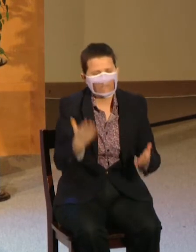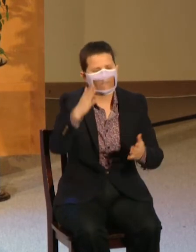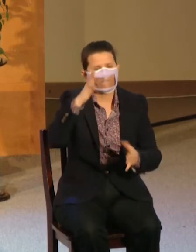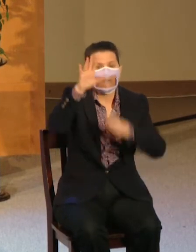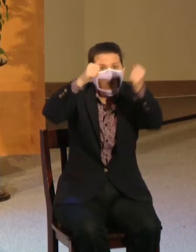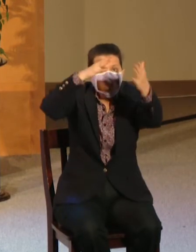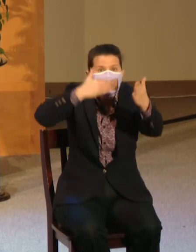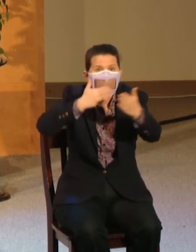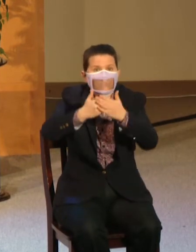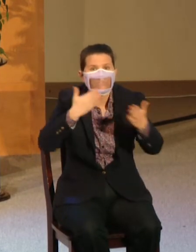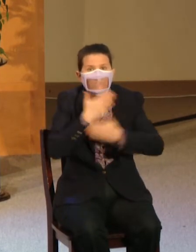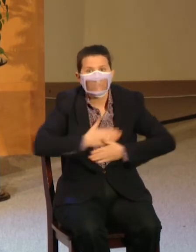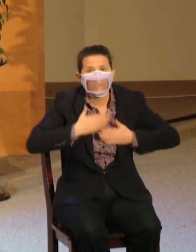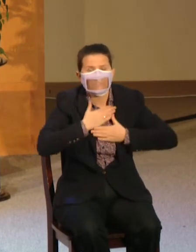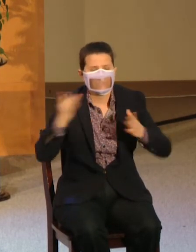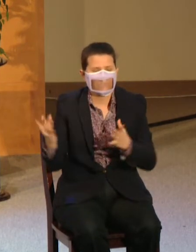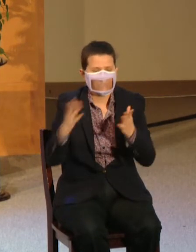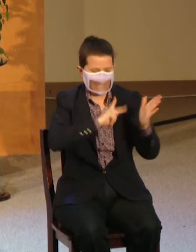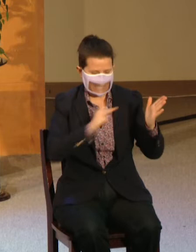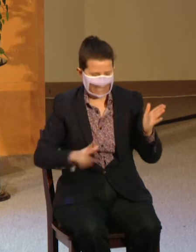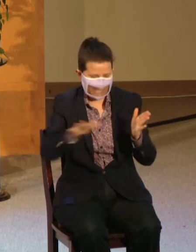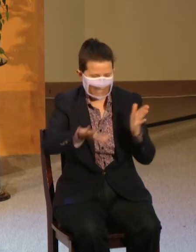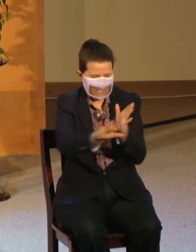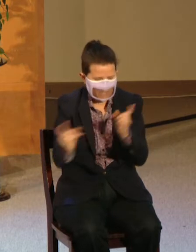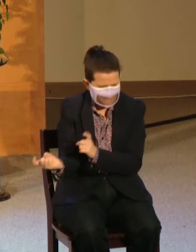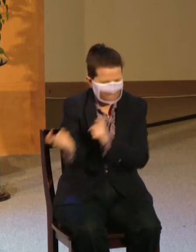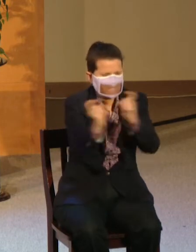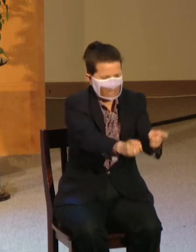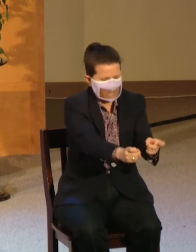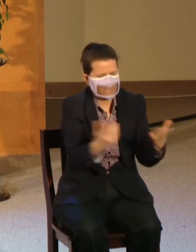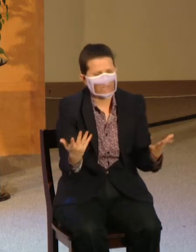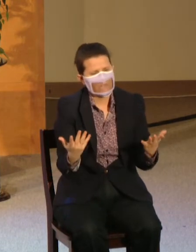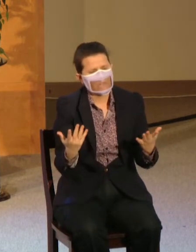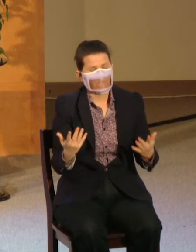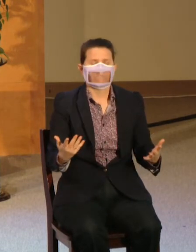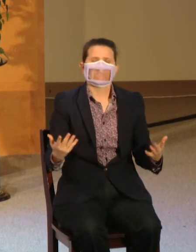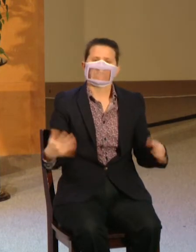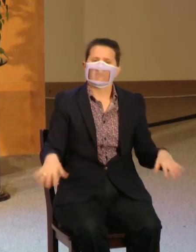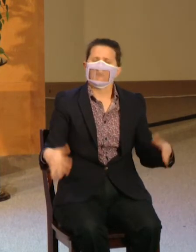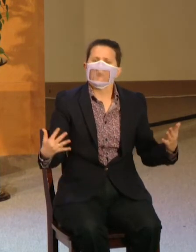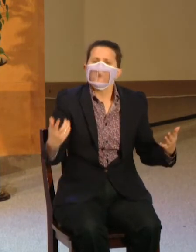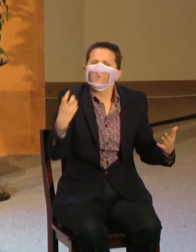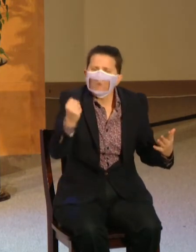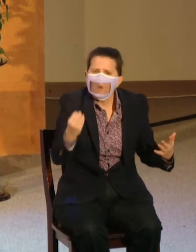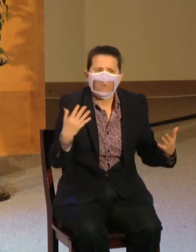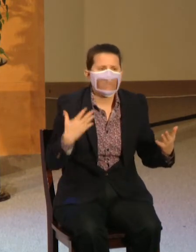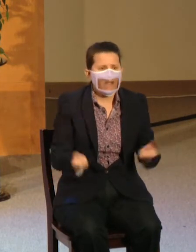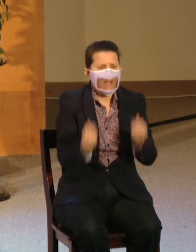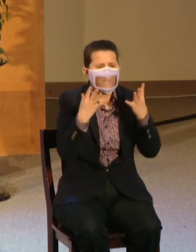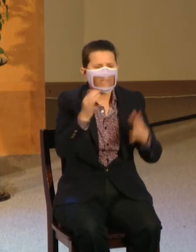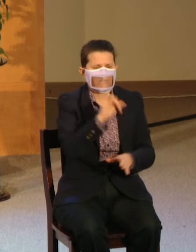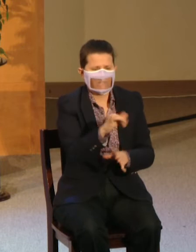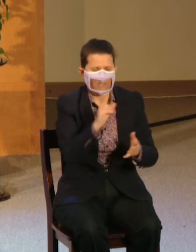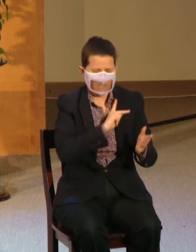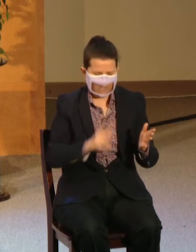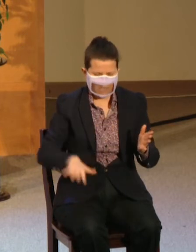you. And so it's up to us to decide how much of that we're going to accept into our lives. And we do that based